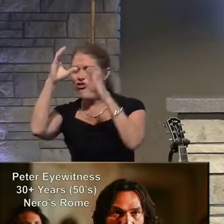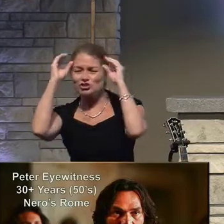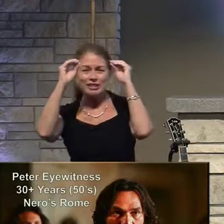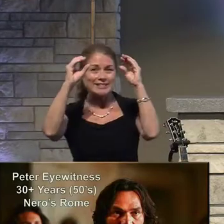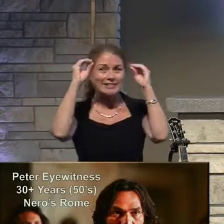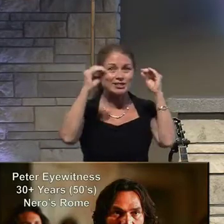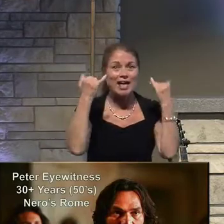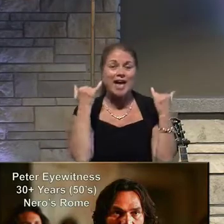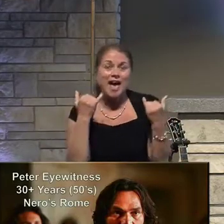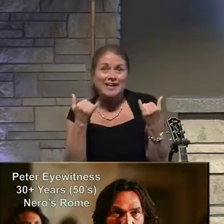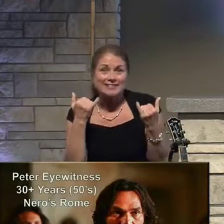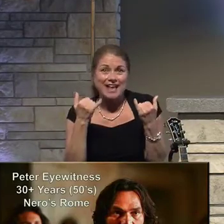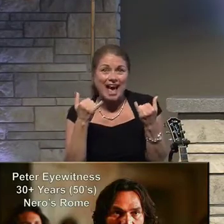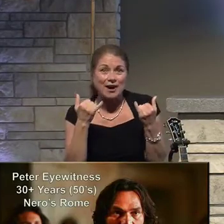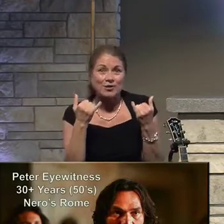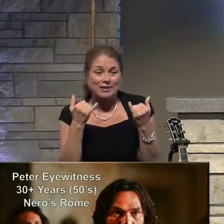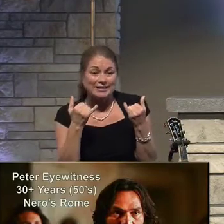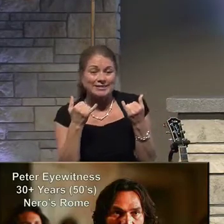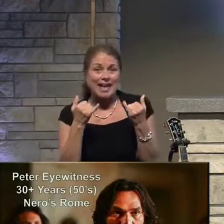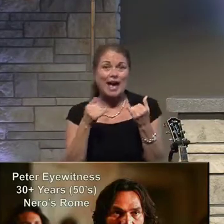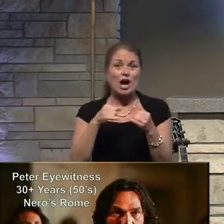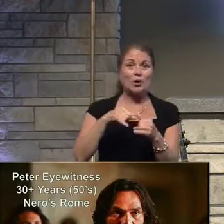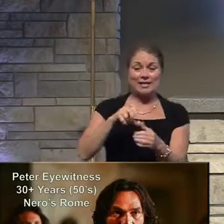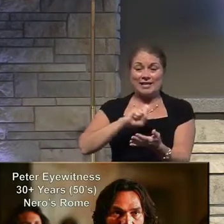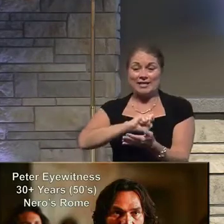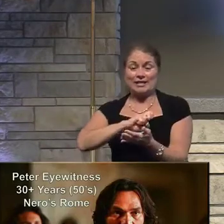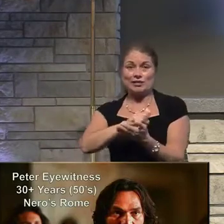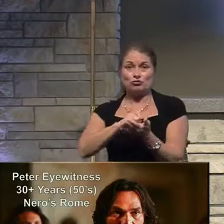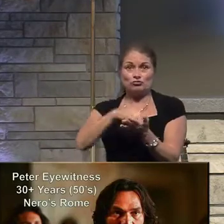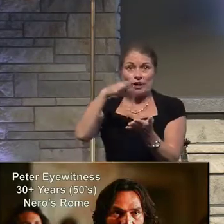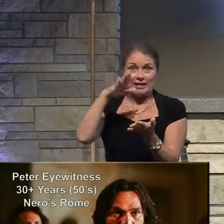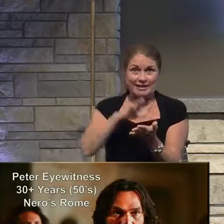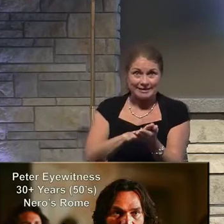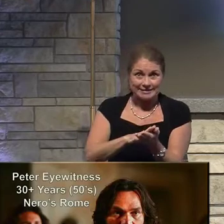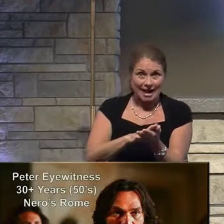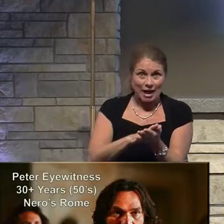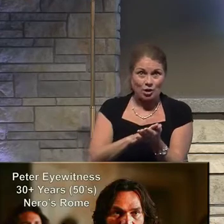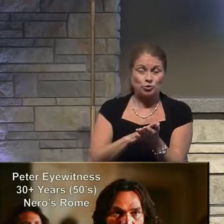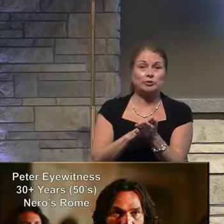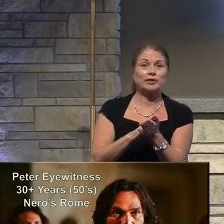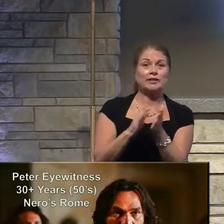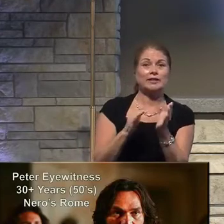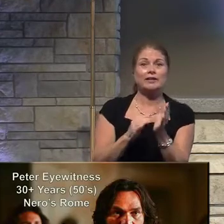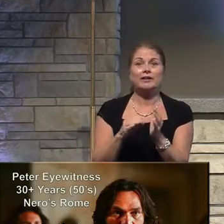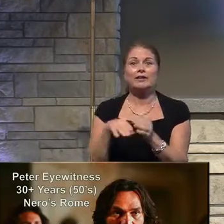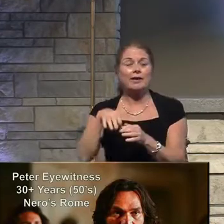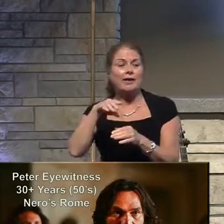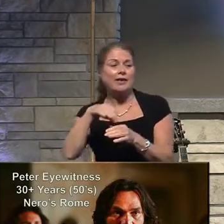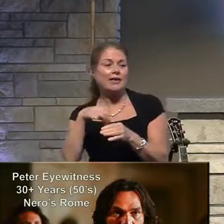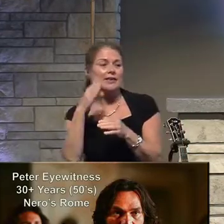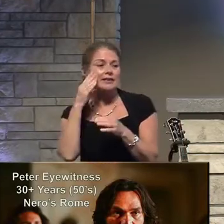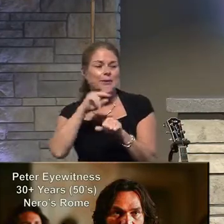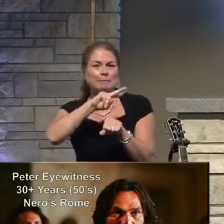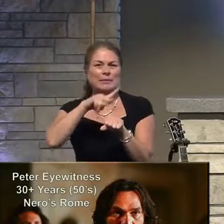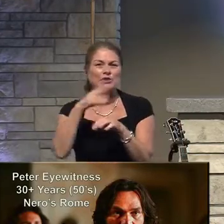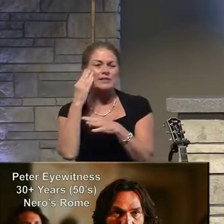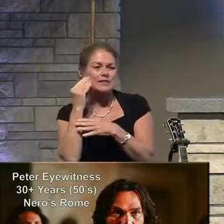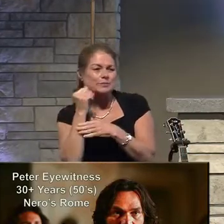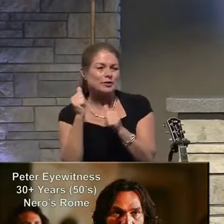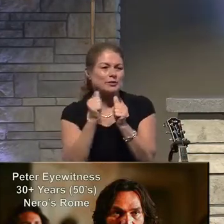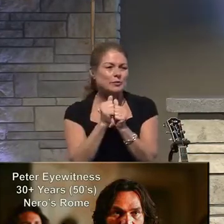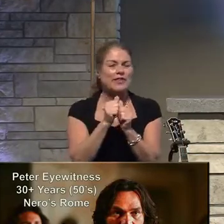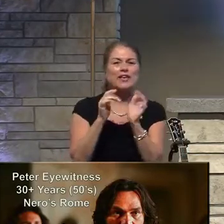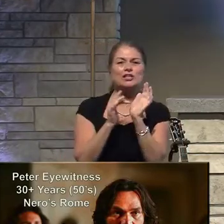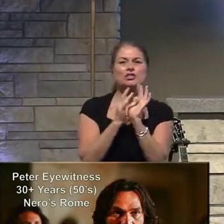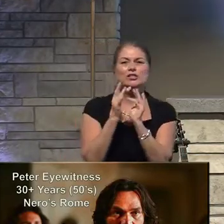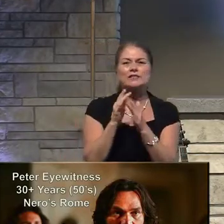And now he's documenting Peter's experiences with Jesus. It's interesting, when you look at the gospel according to